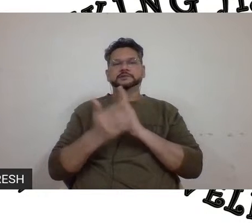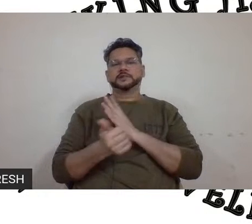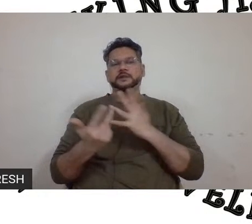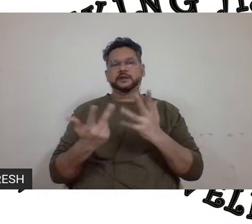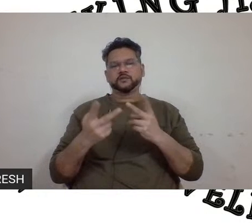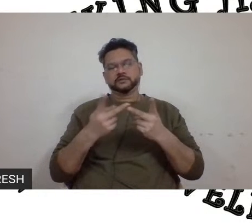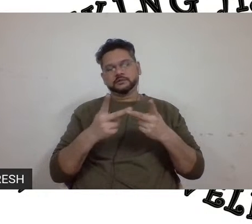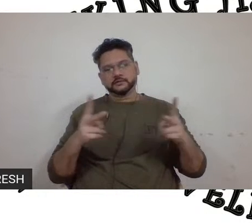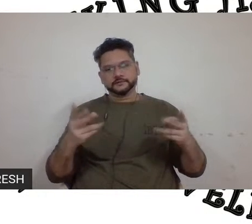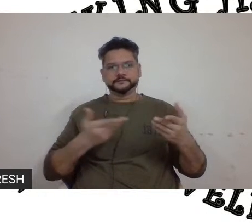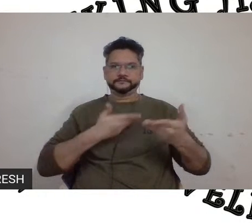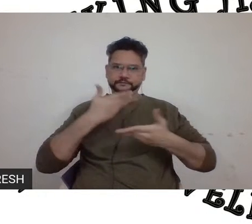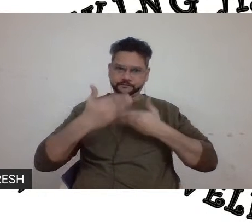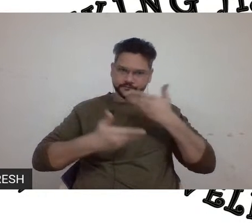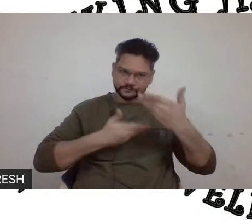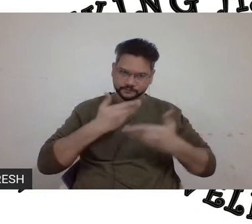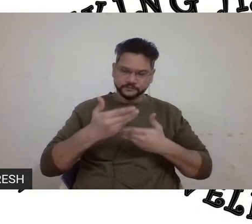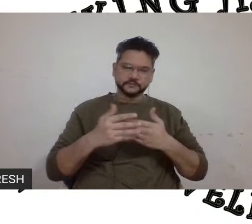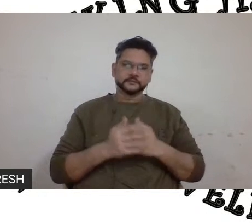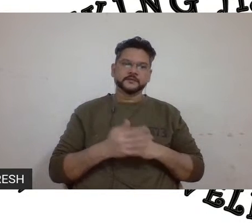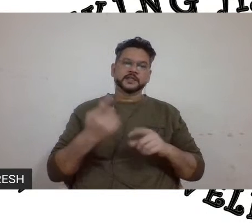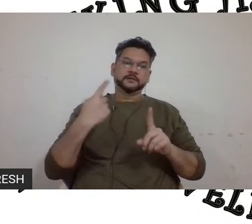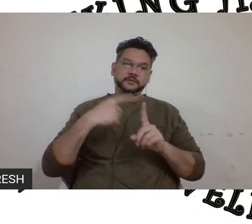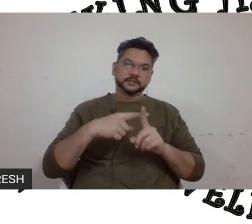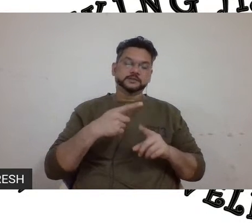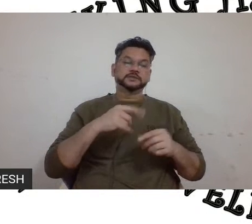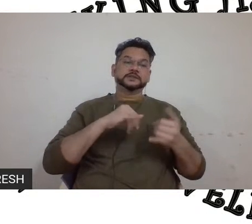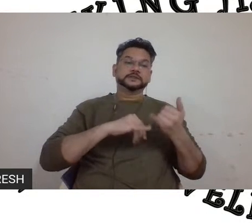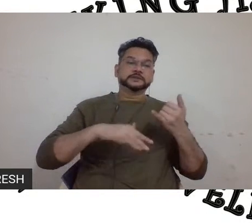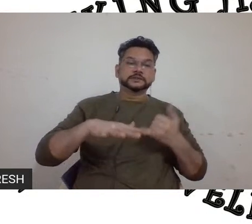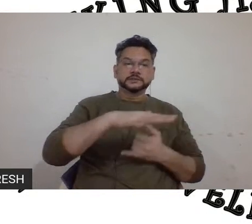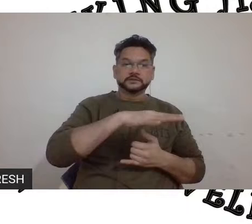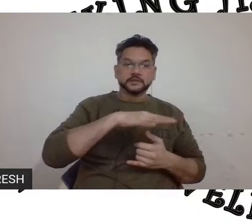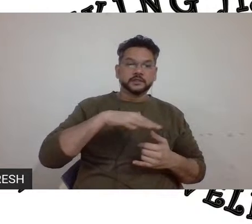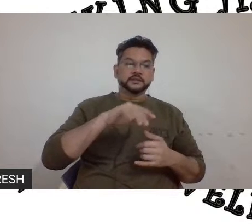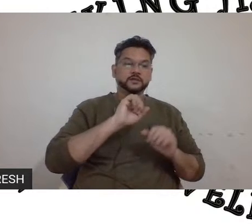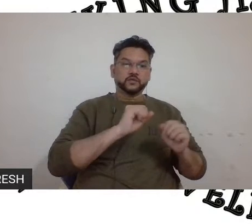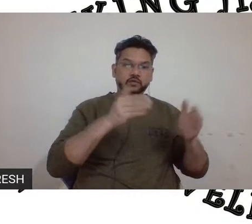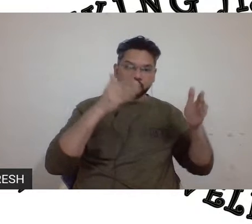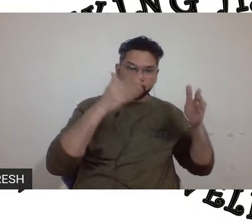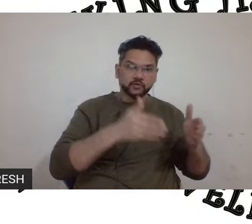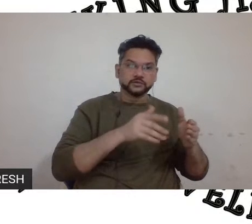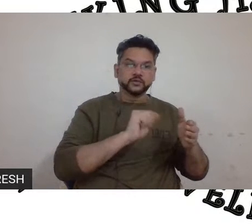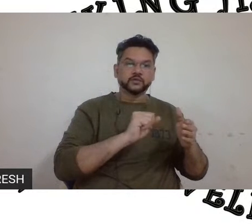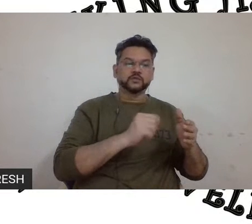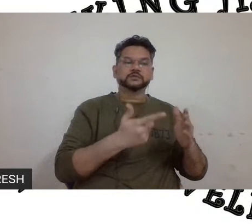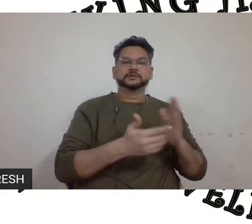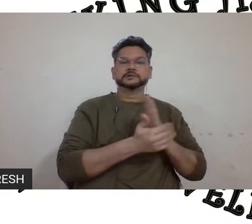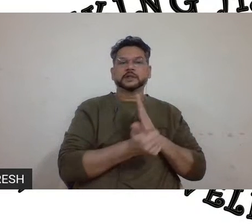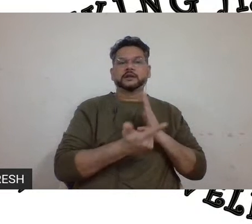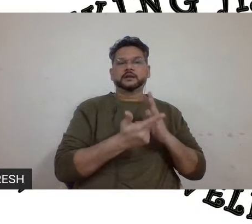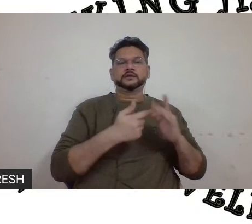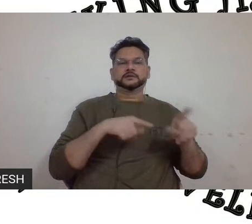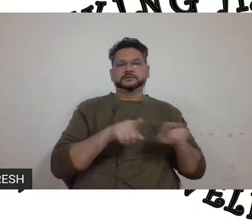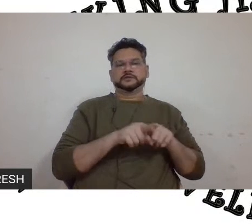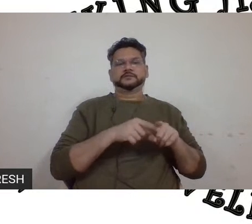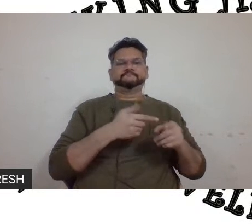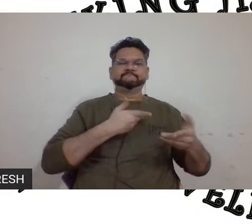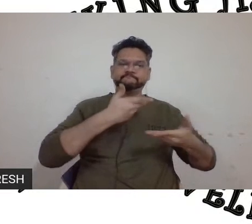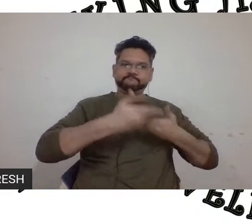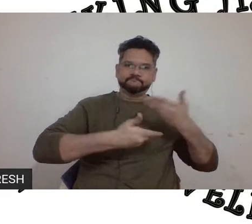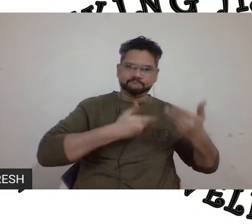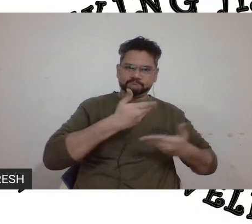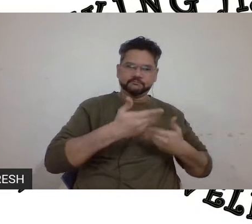skill orientation. What I mean by sector orientation is where each sector has its own job roles, it has its